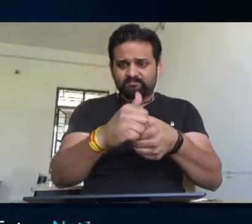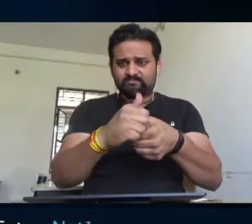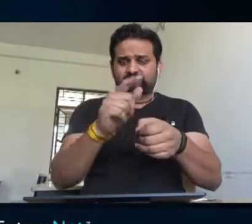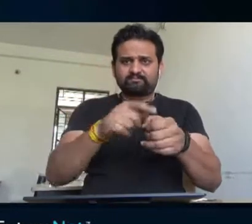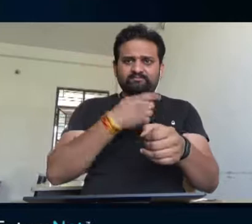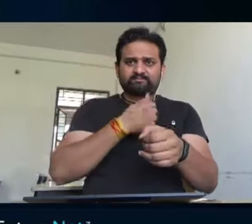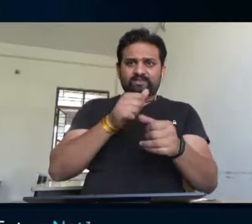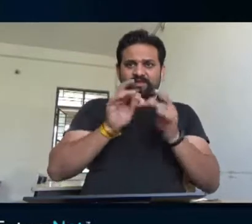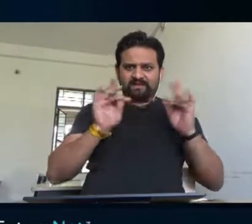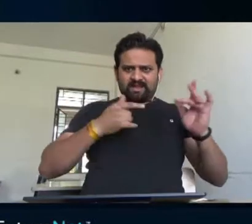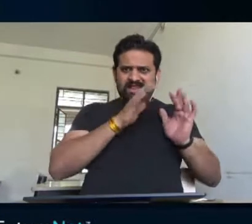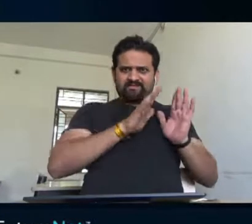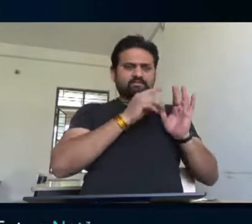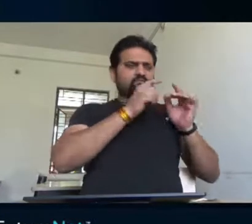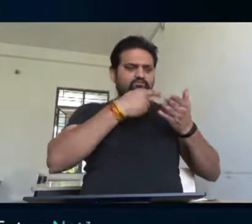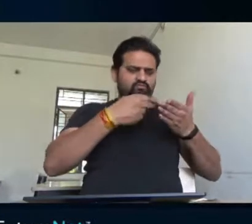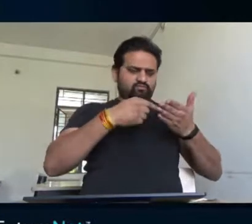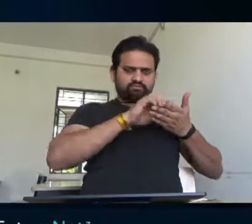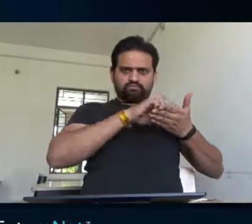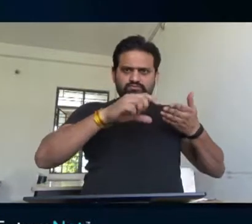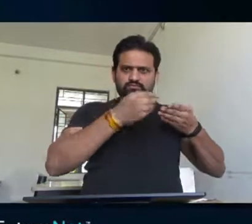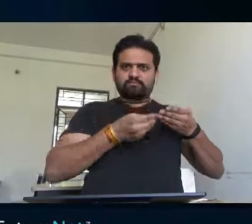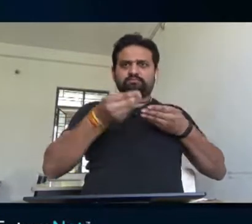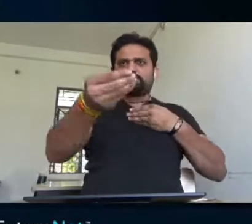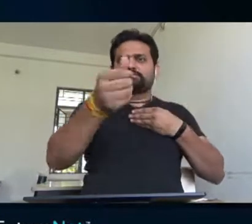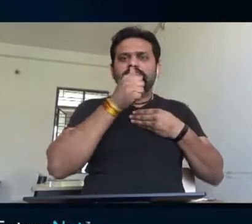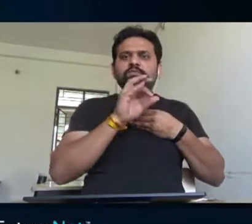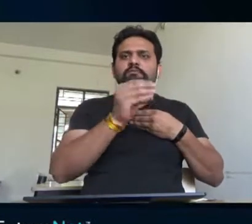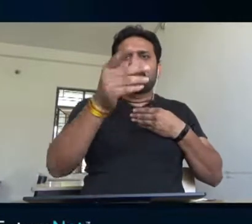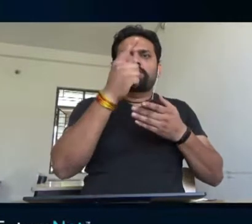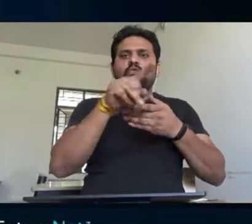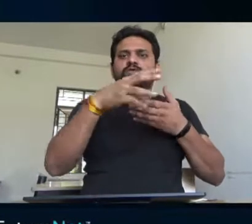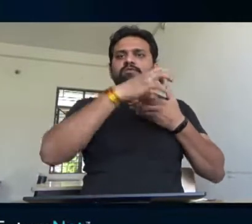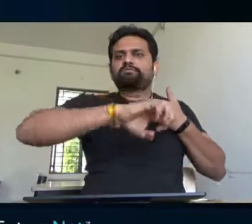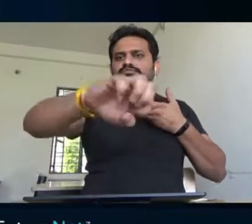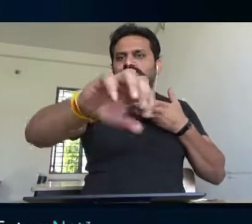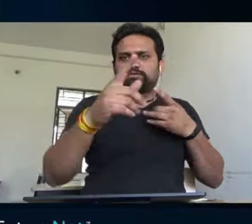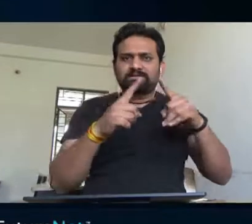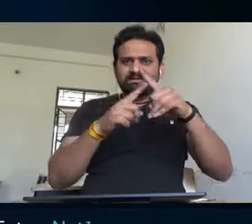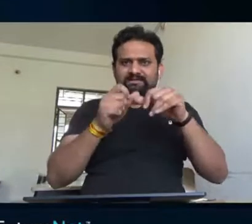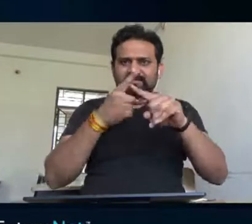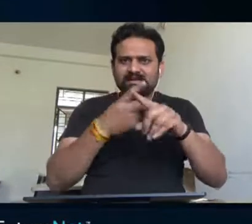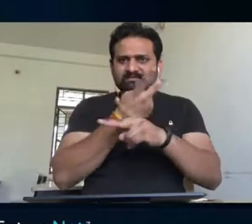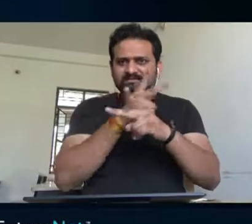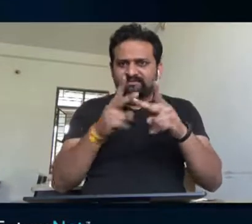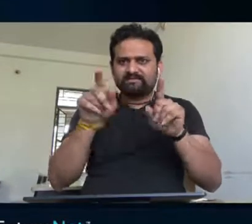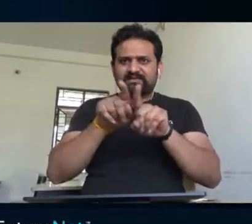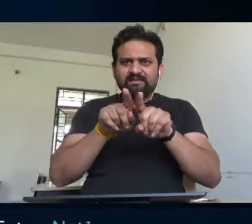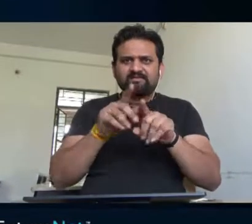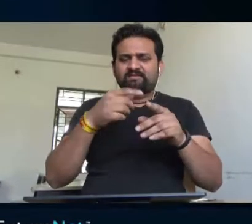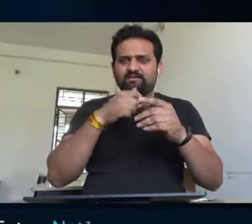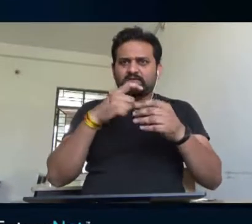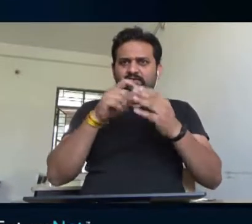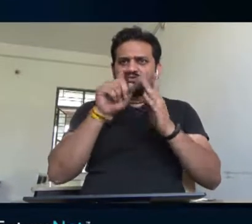on your online account. You can make the voucher. You can use it very easy. And for the tax and everything, anyway, you have your commission